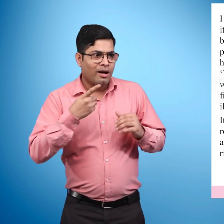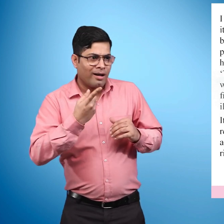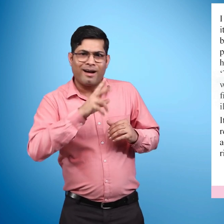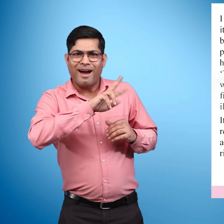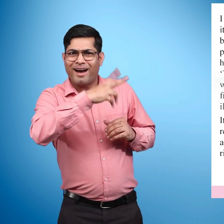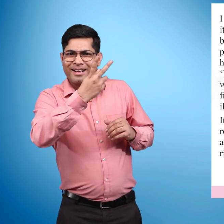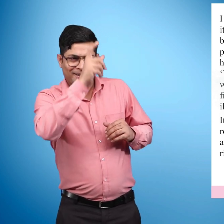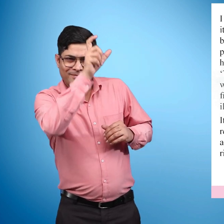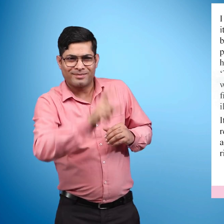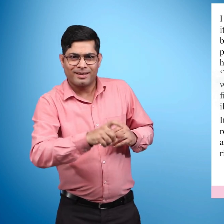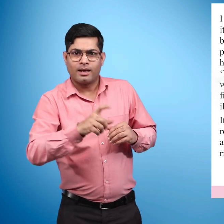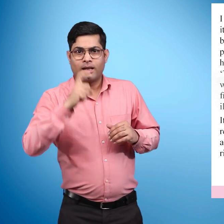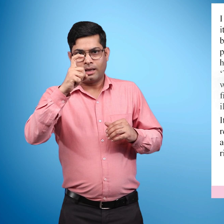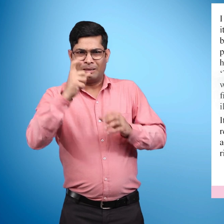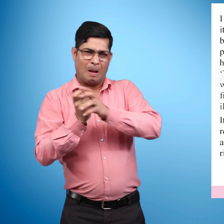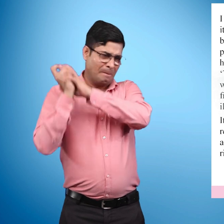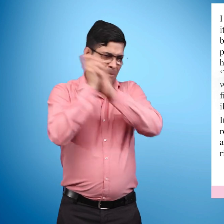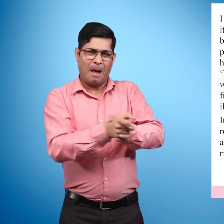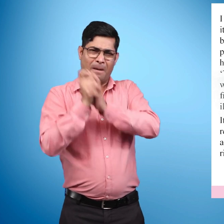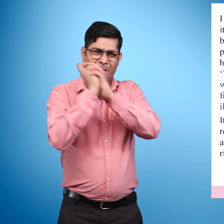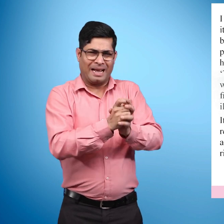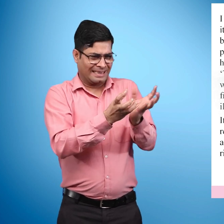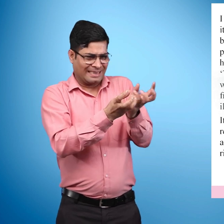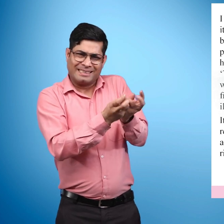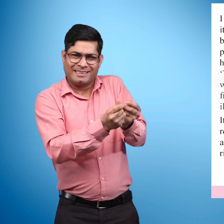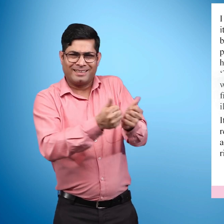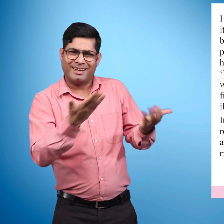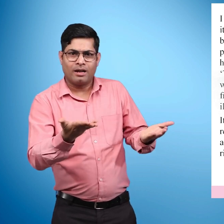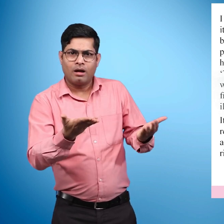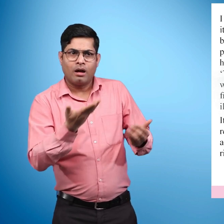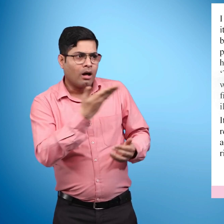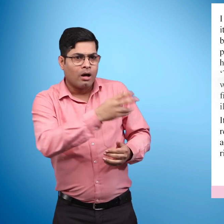7 blows would have reduced any other man to pulp.